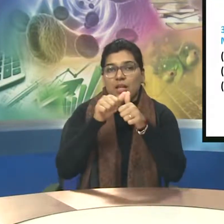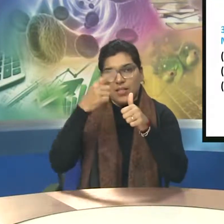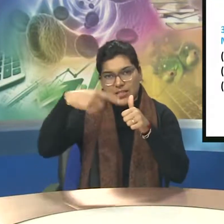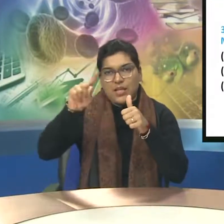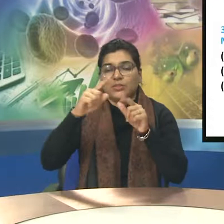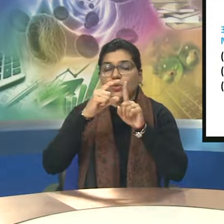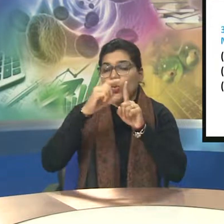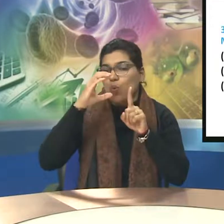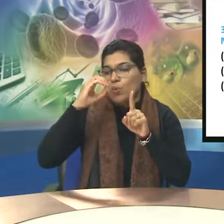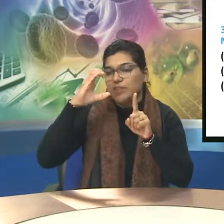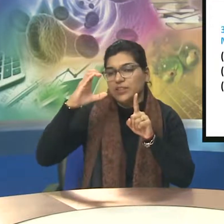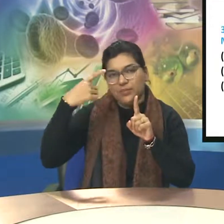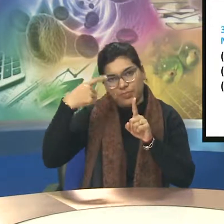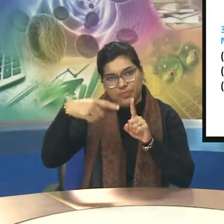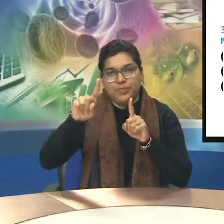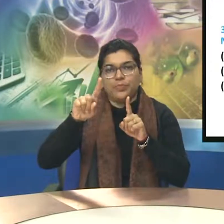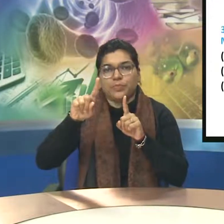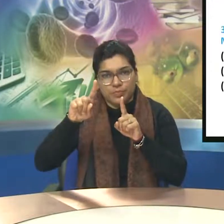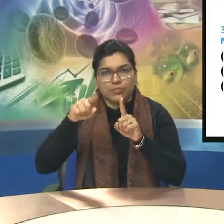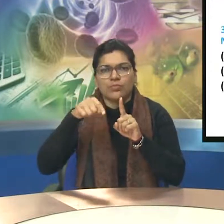All of you has chosen